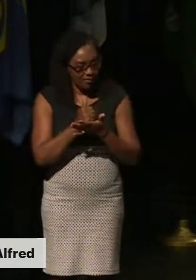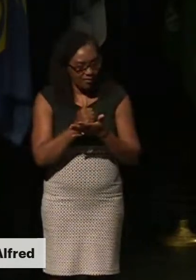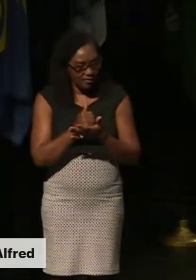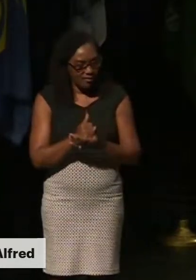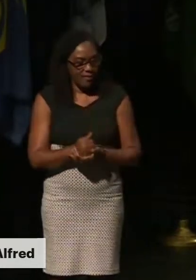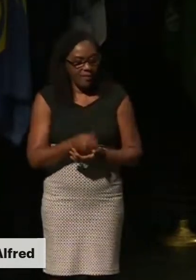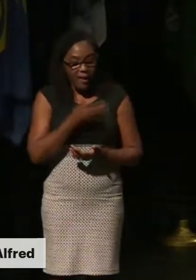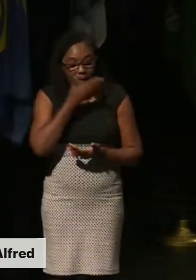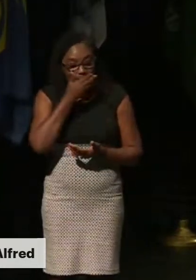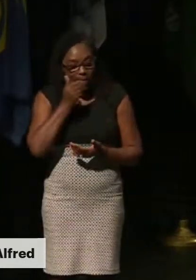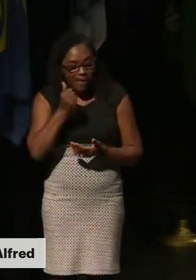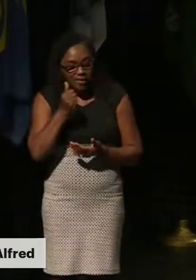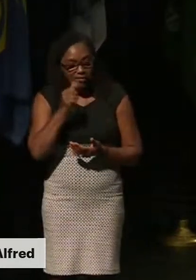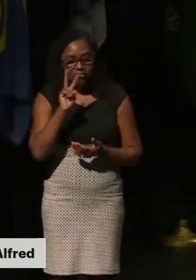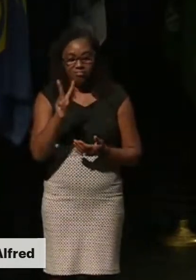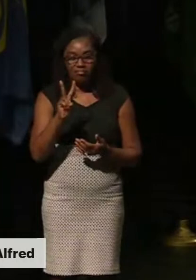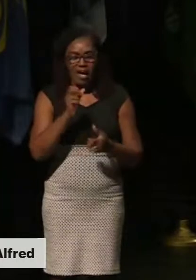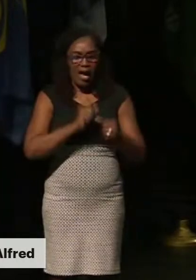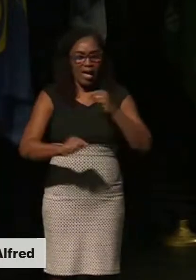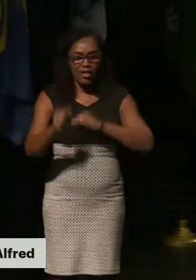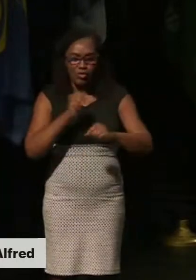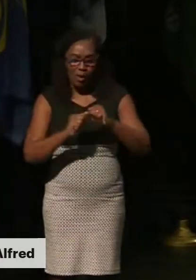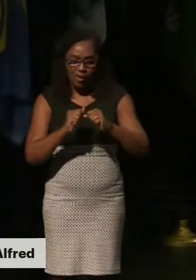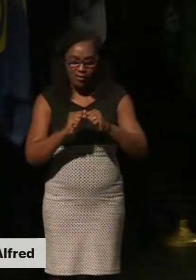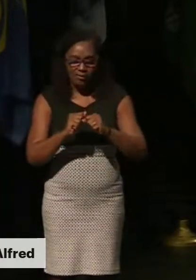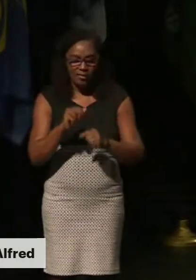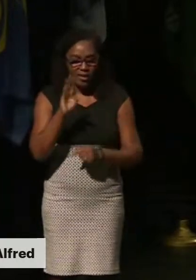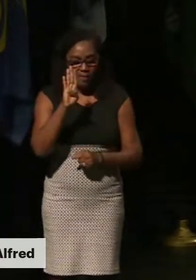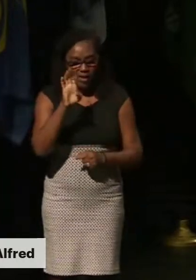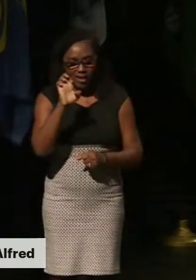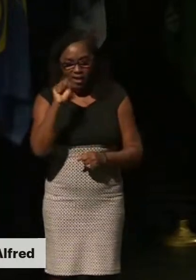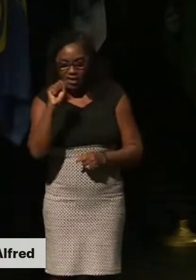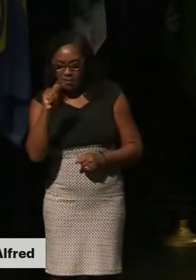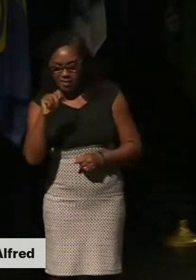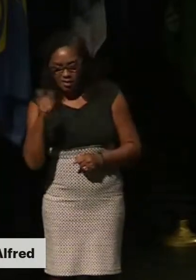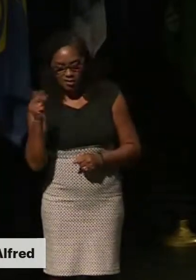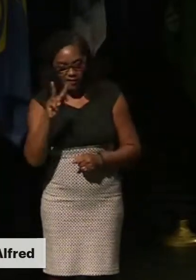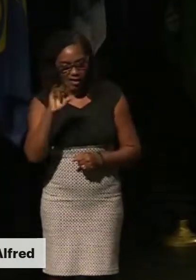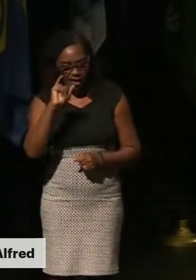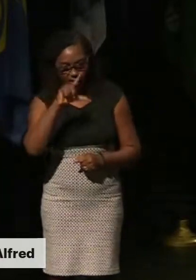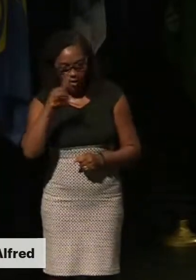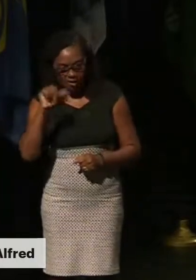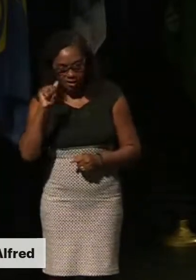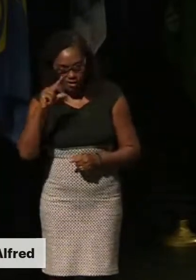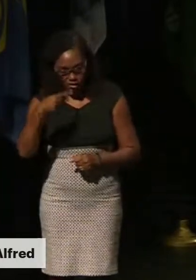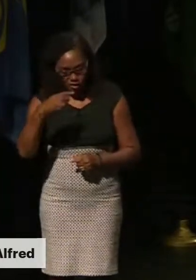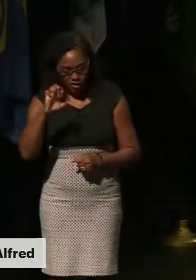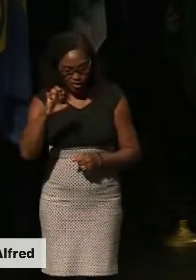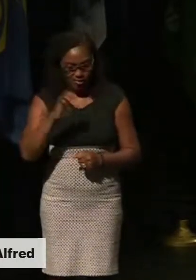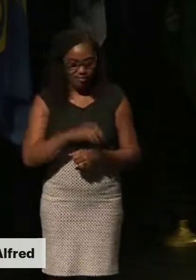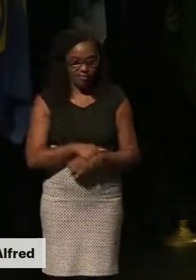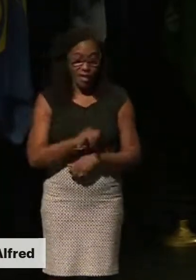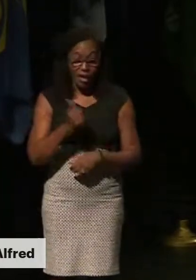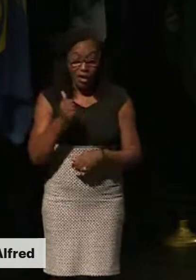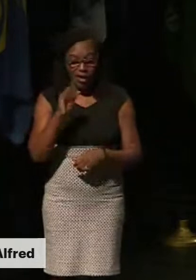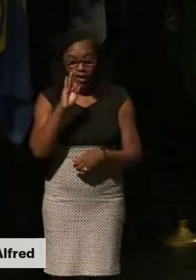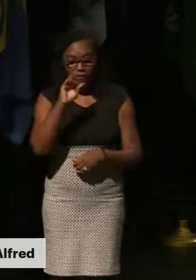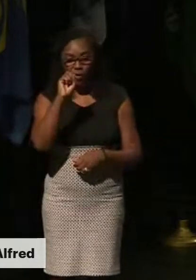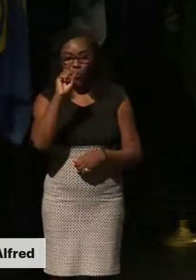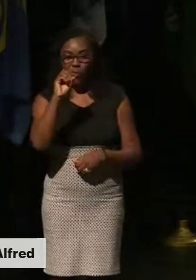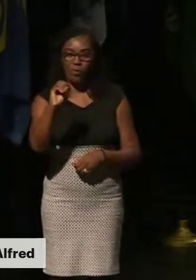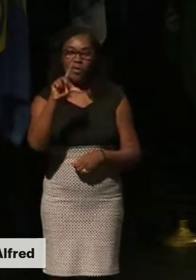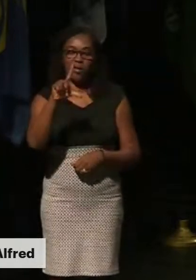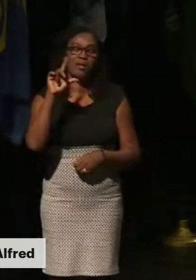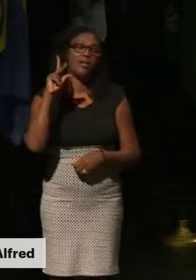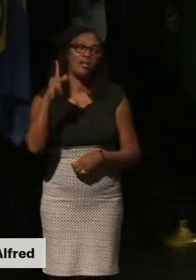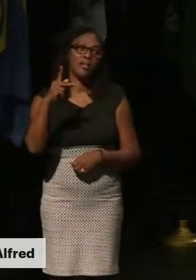Village Group, was an outstanding member of the Mousica Teachers College Alumni Folk Group, and